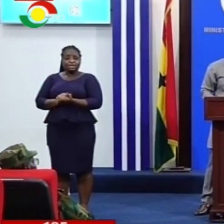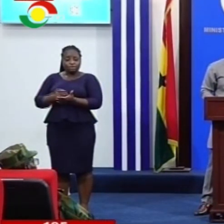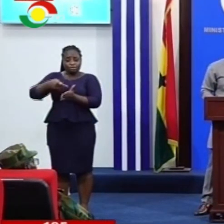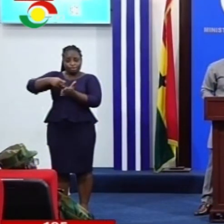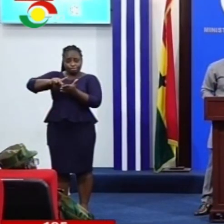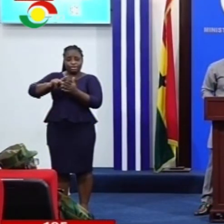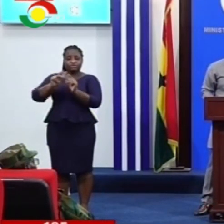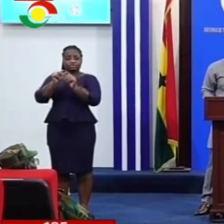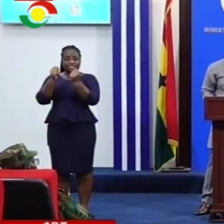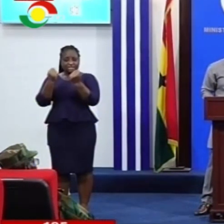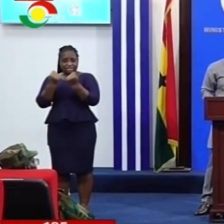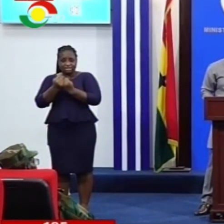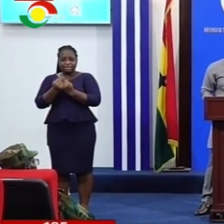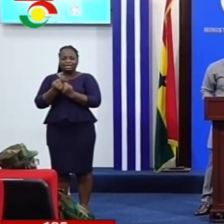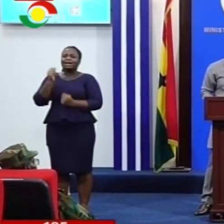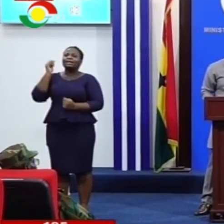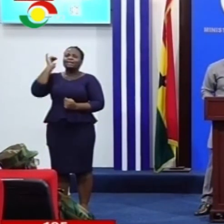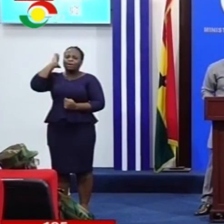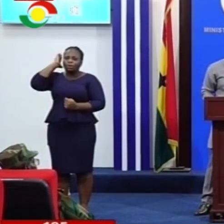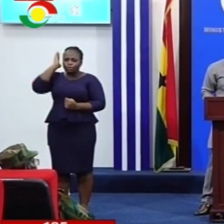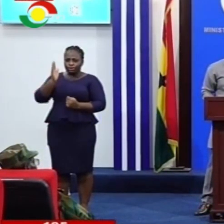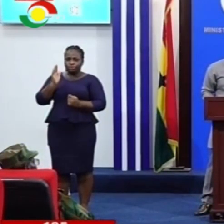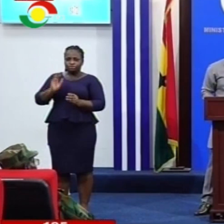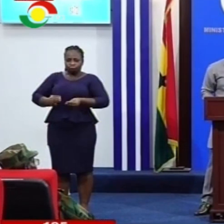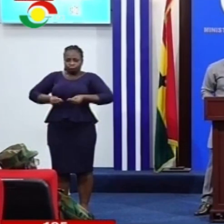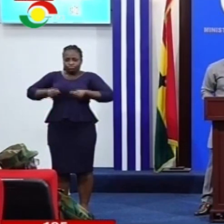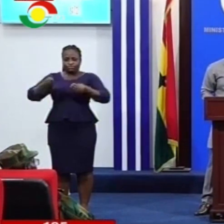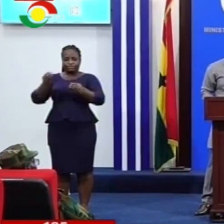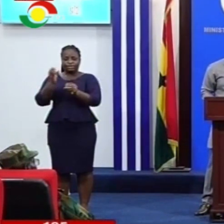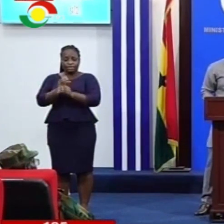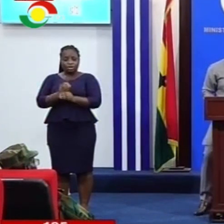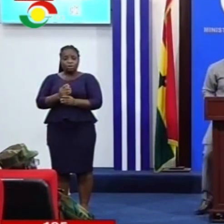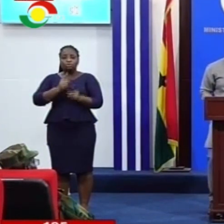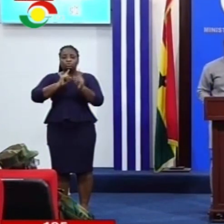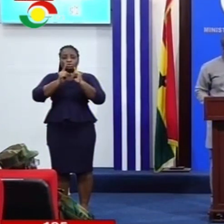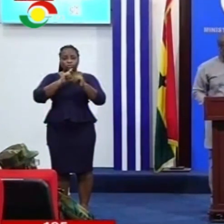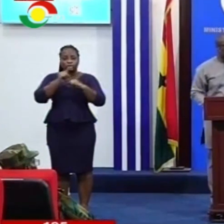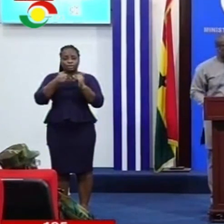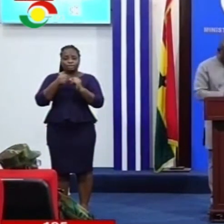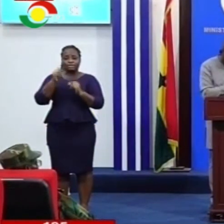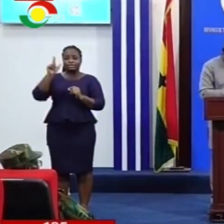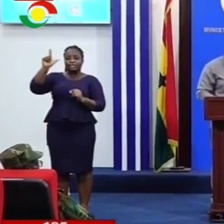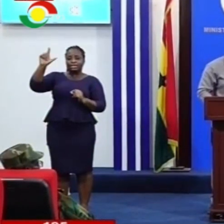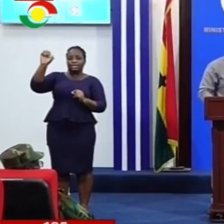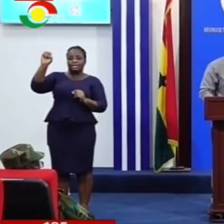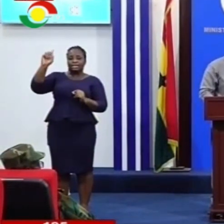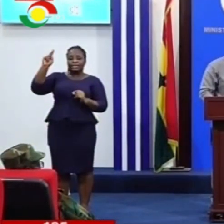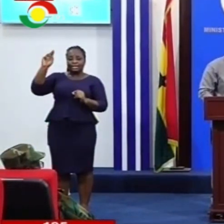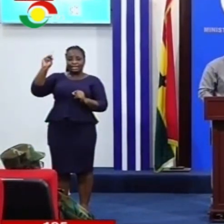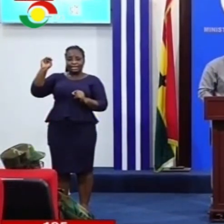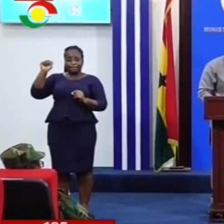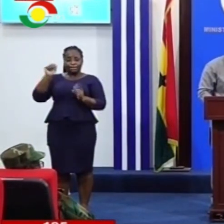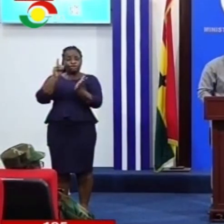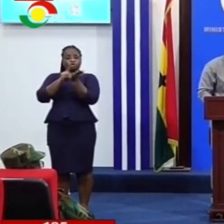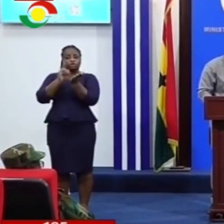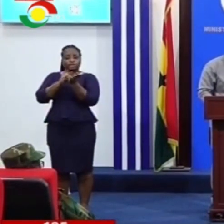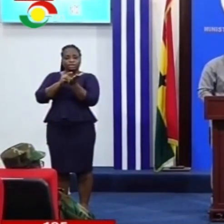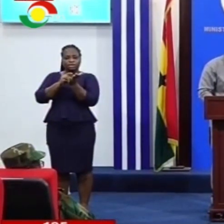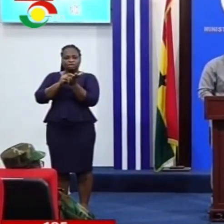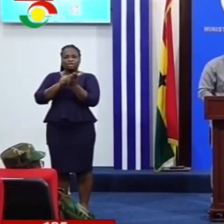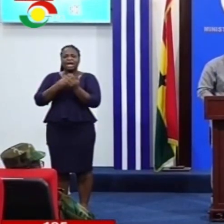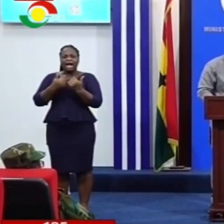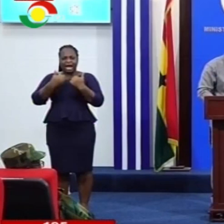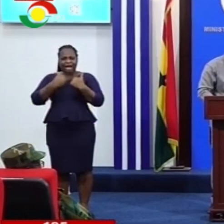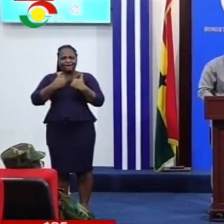of the team that would provide care. But I also want to talk about the Lekman. Please go ahead. Yes. There's a